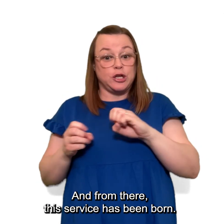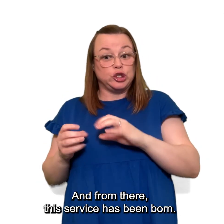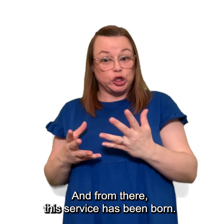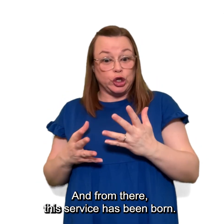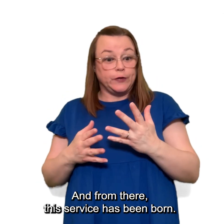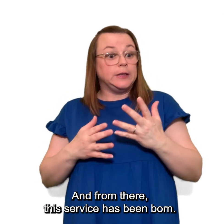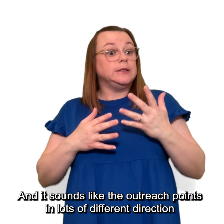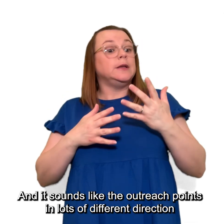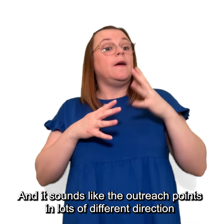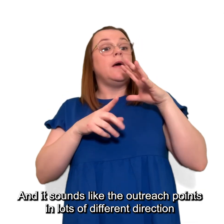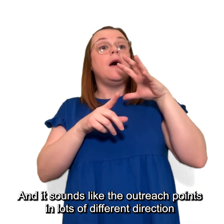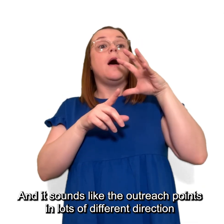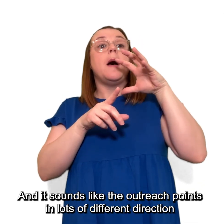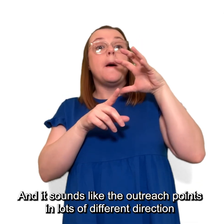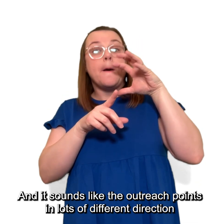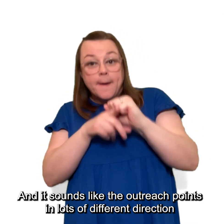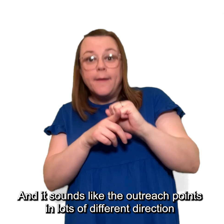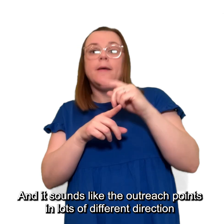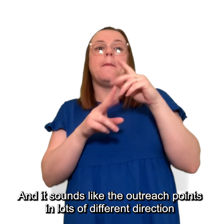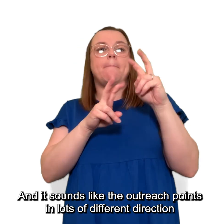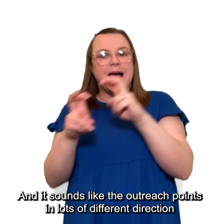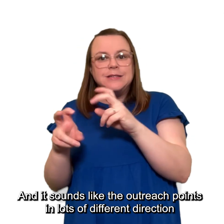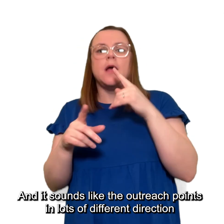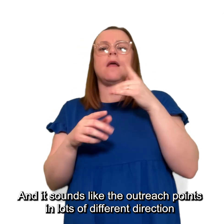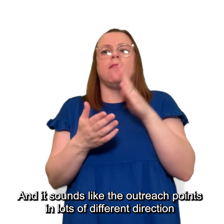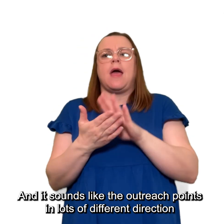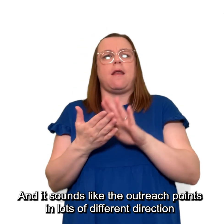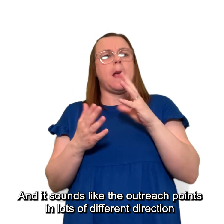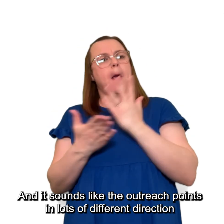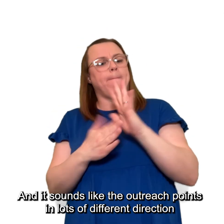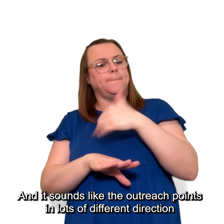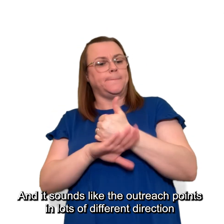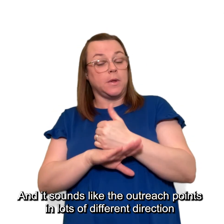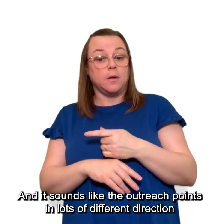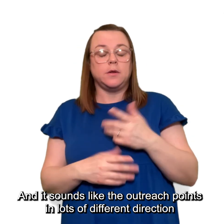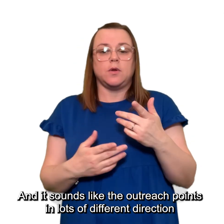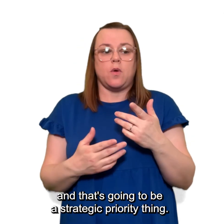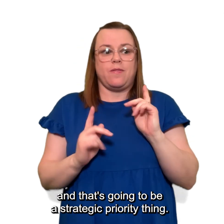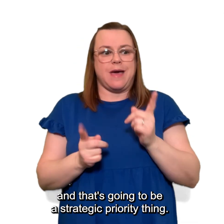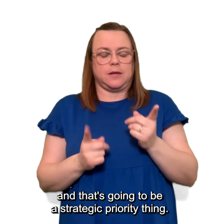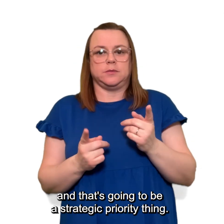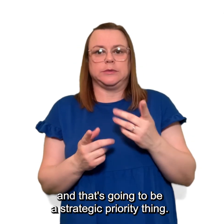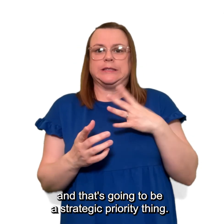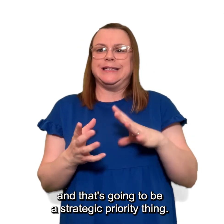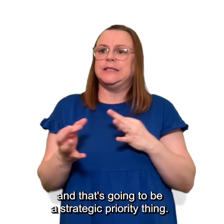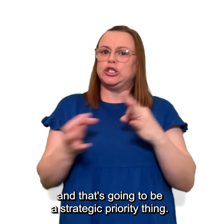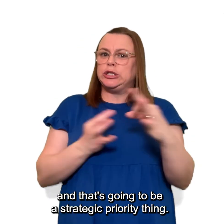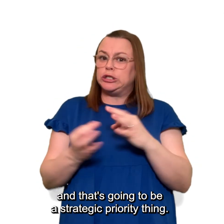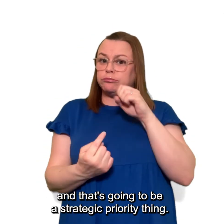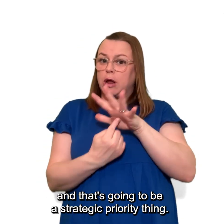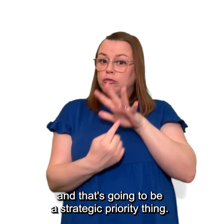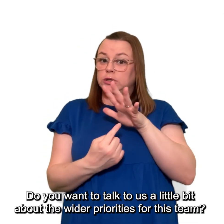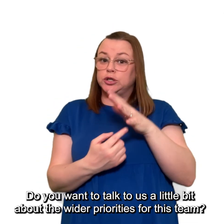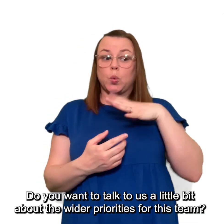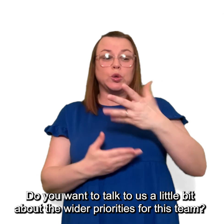this service has been born. And it sounds like the outreach points in lots of different directions, and that's got to be a strategic